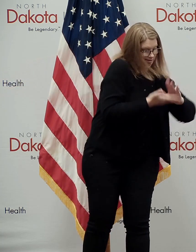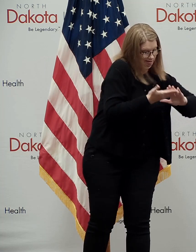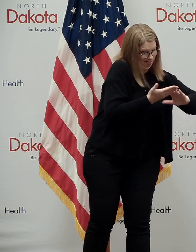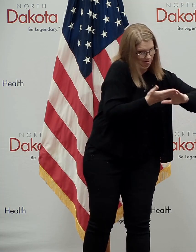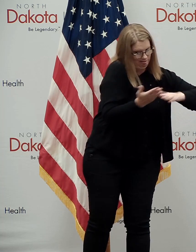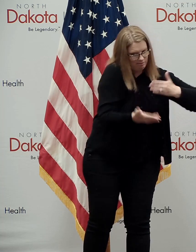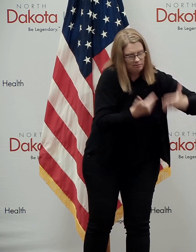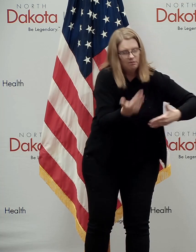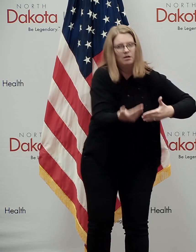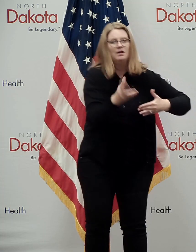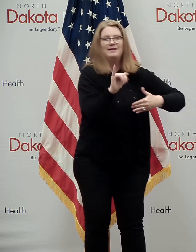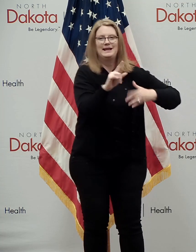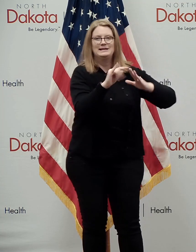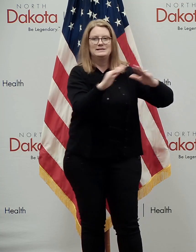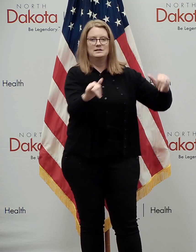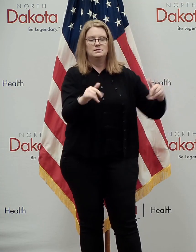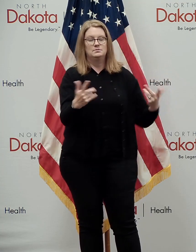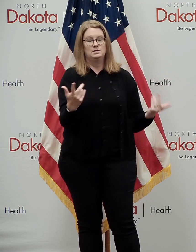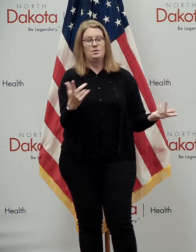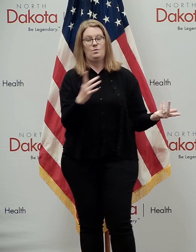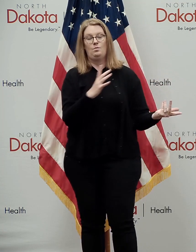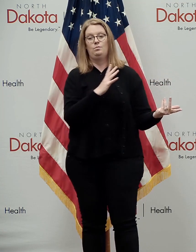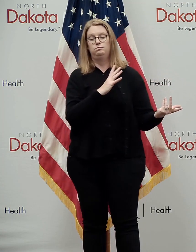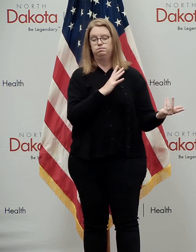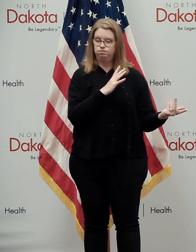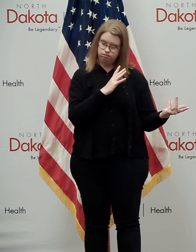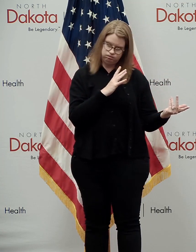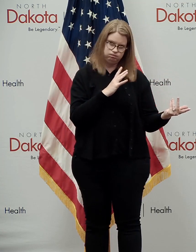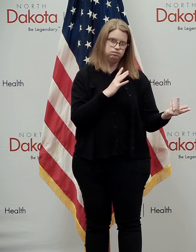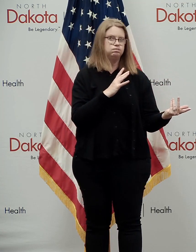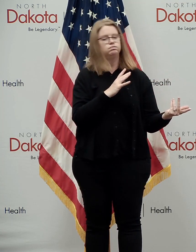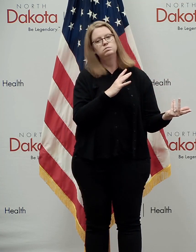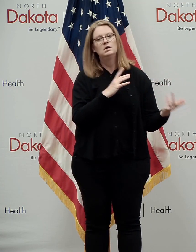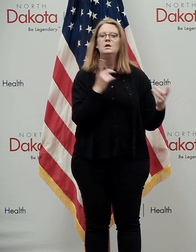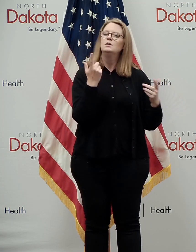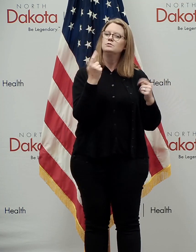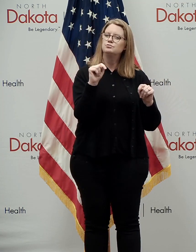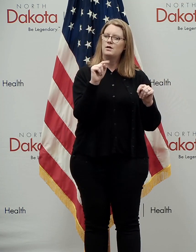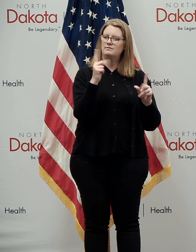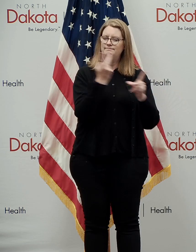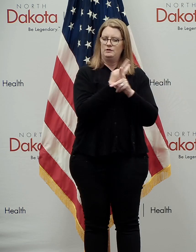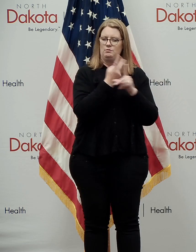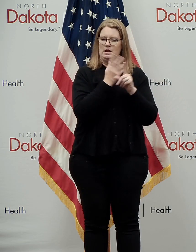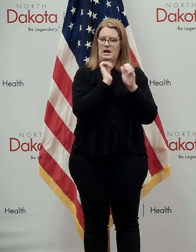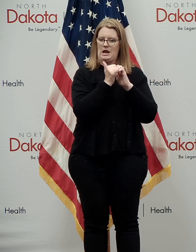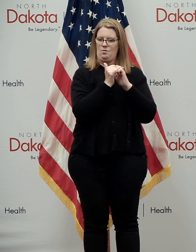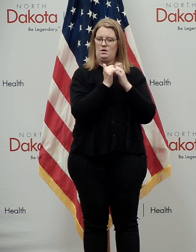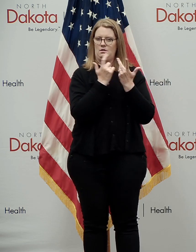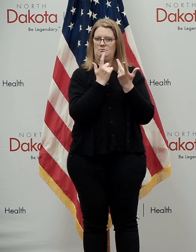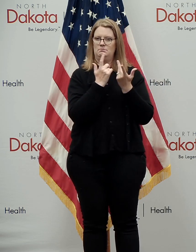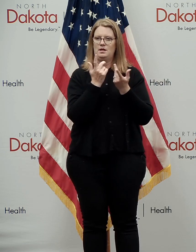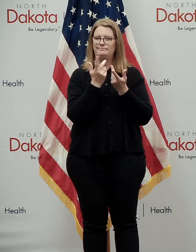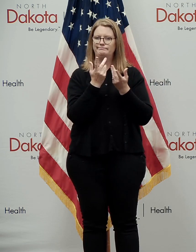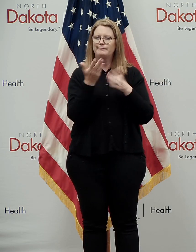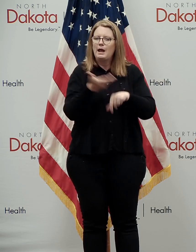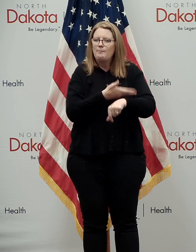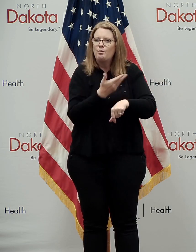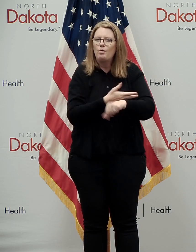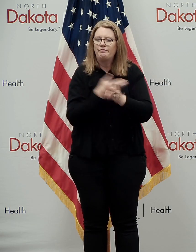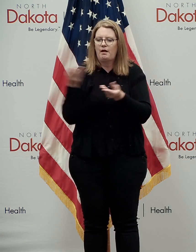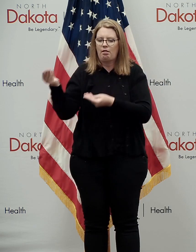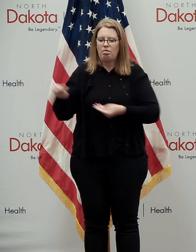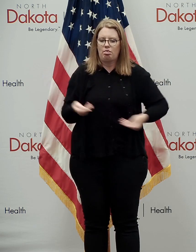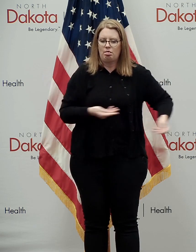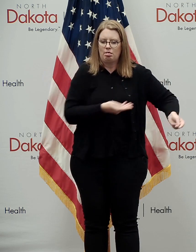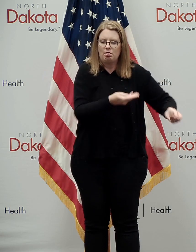systems, and so we're doing a complete top-to-bottom review of that, of how we can really improve that. And again,